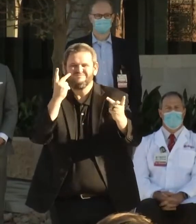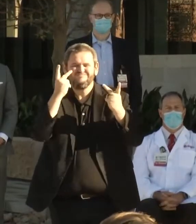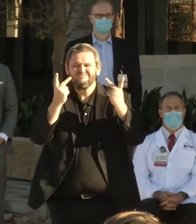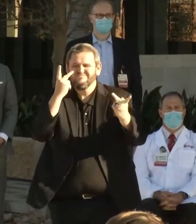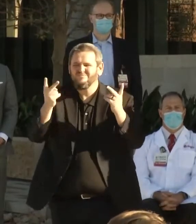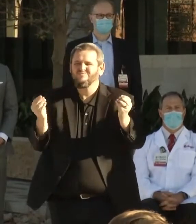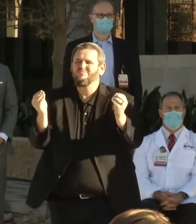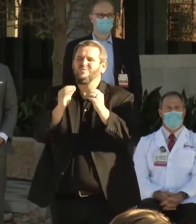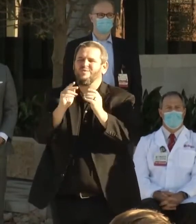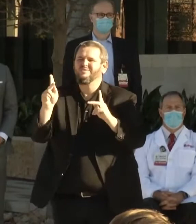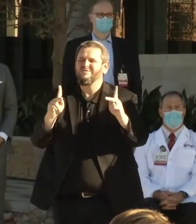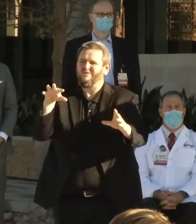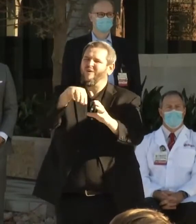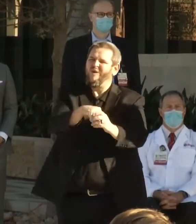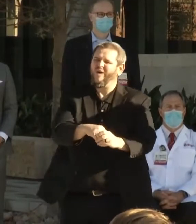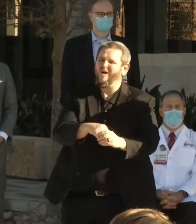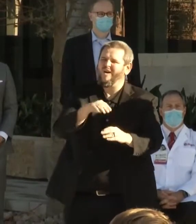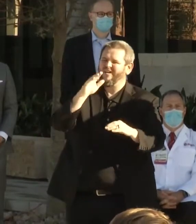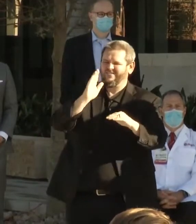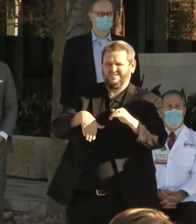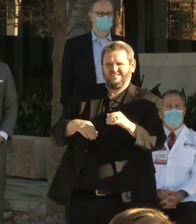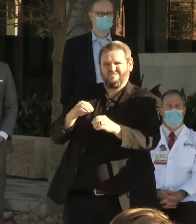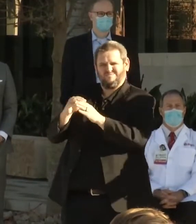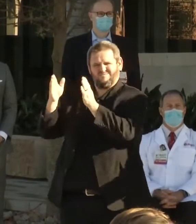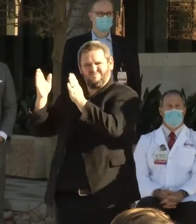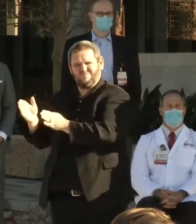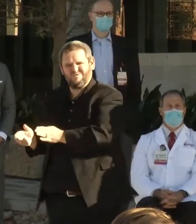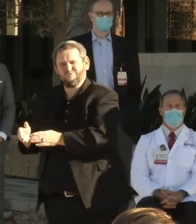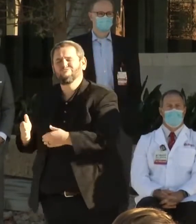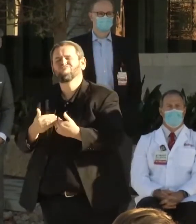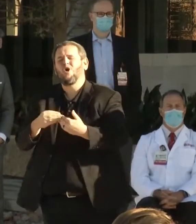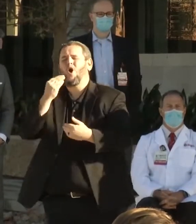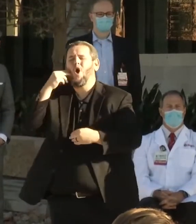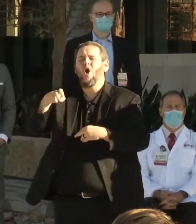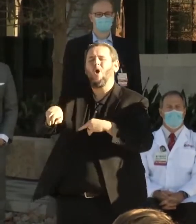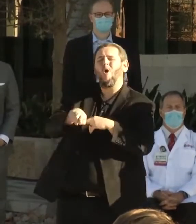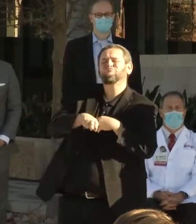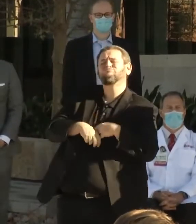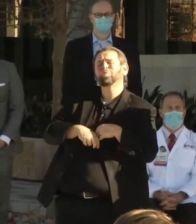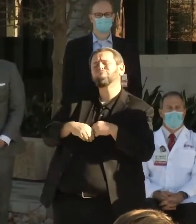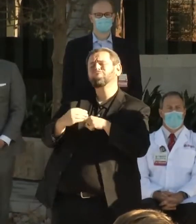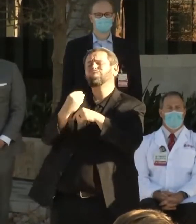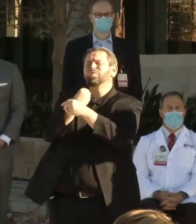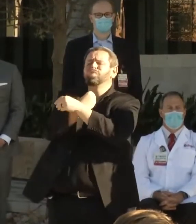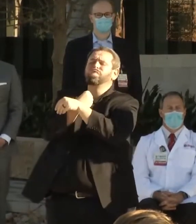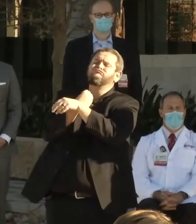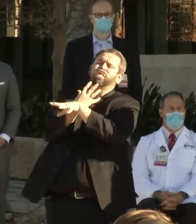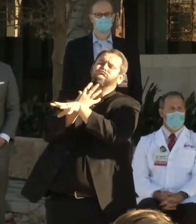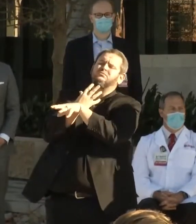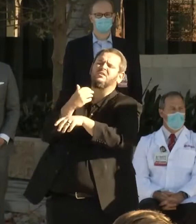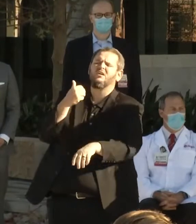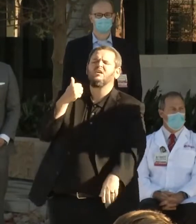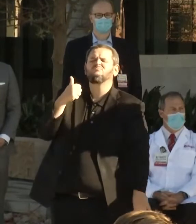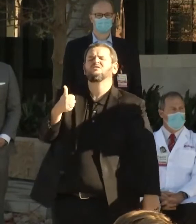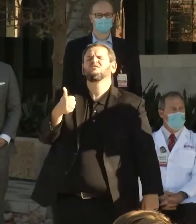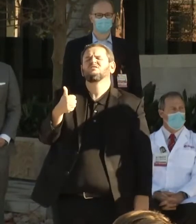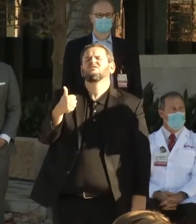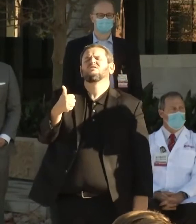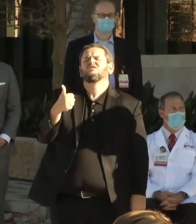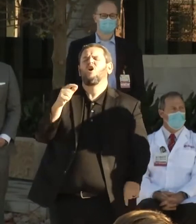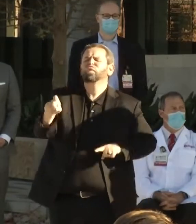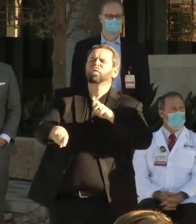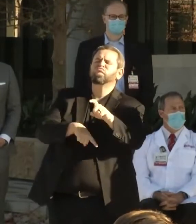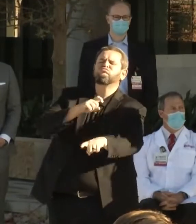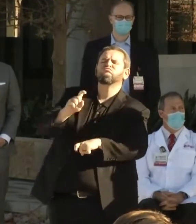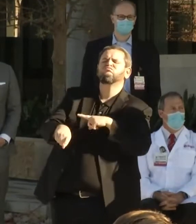some citizens are able to dial in and able to voice their opinions or ask questions virtually way more than